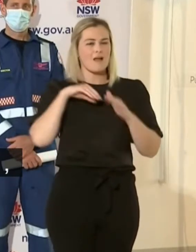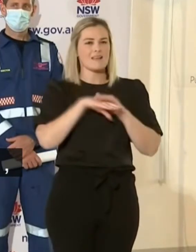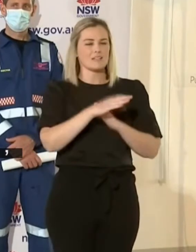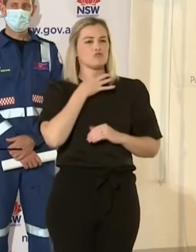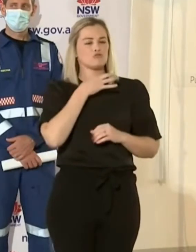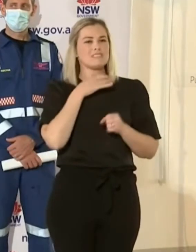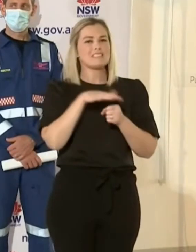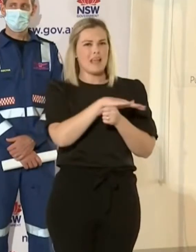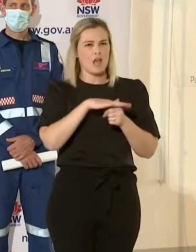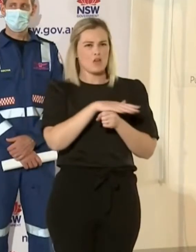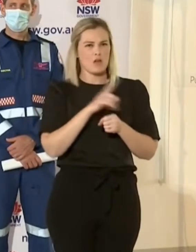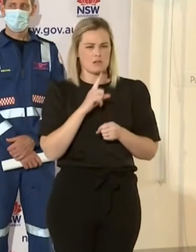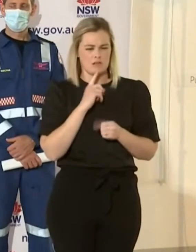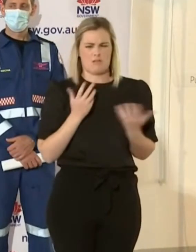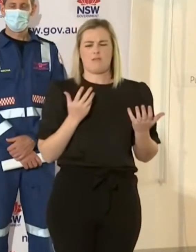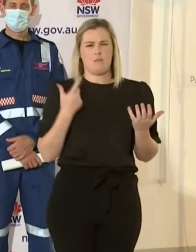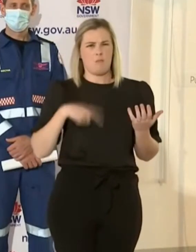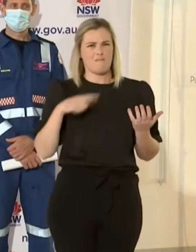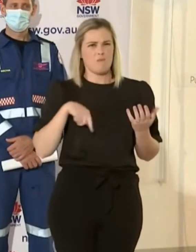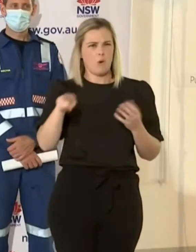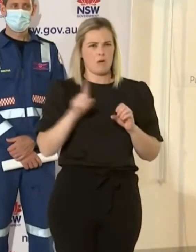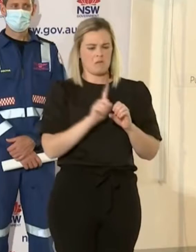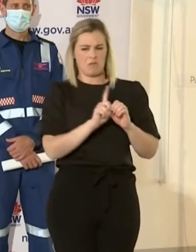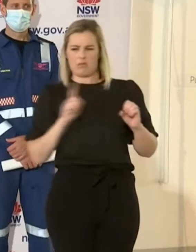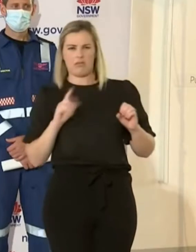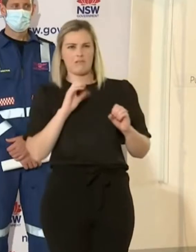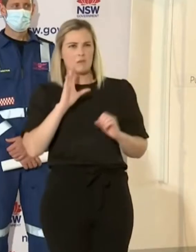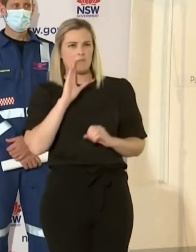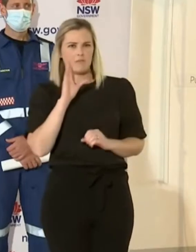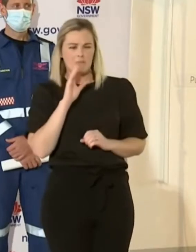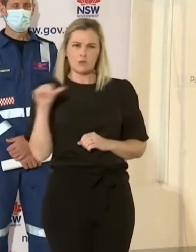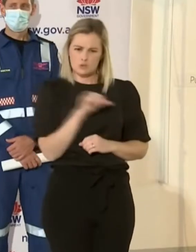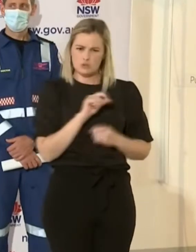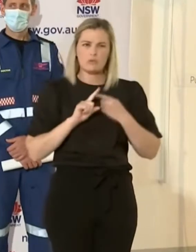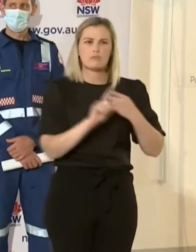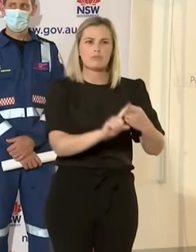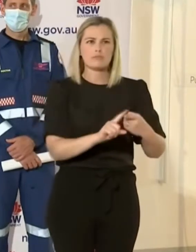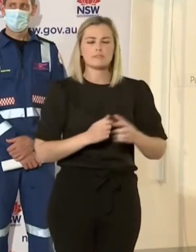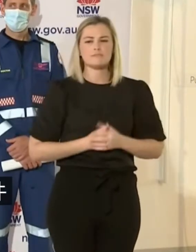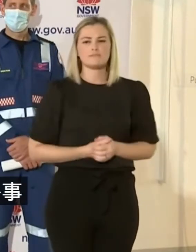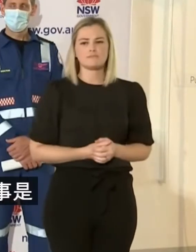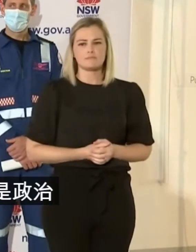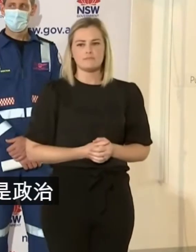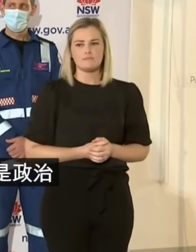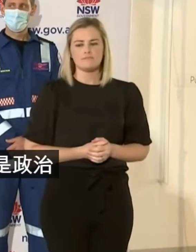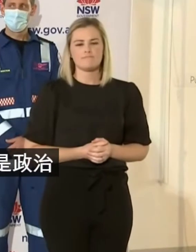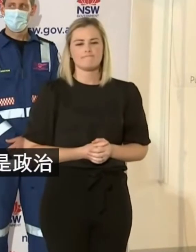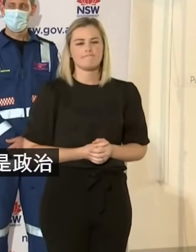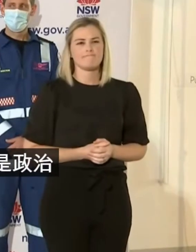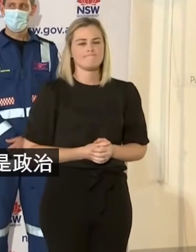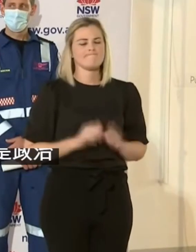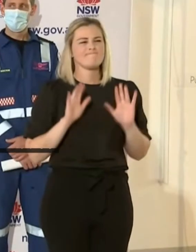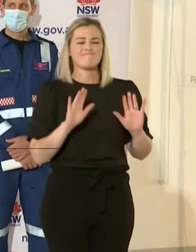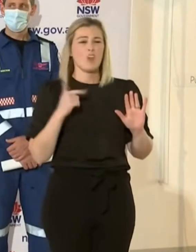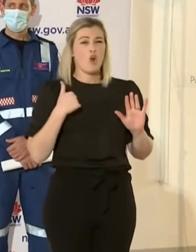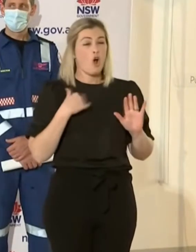I think I know who that mayor would be. Look, can I say the one thing that shouldn't come into this at any stage is the political game playing, and I'm not